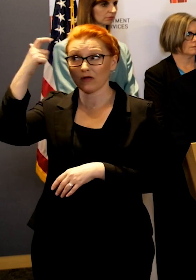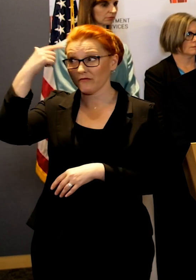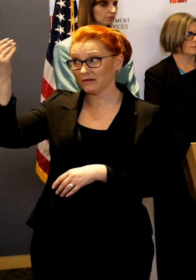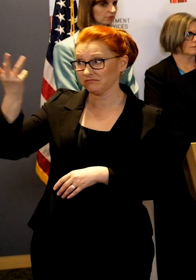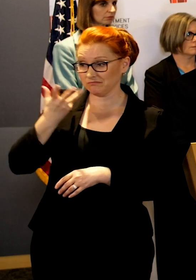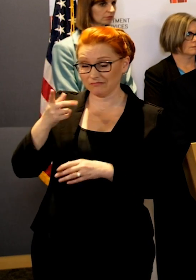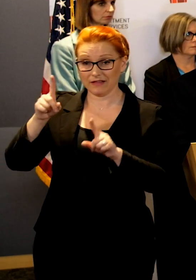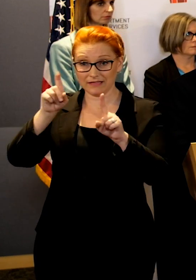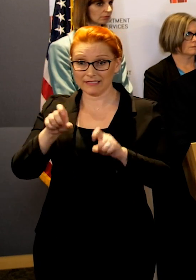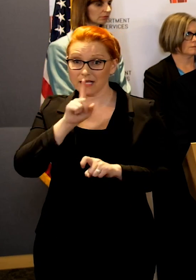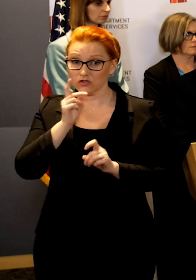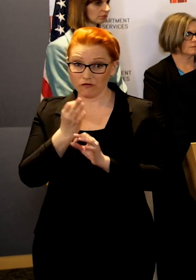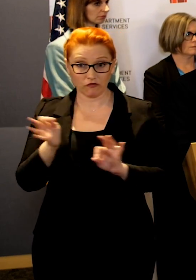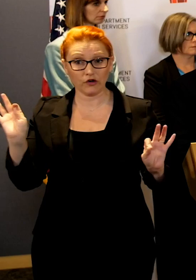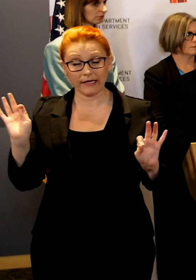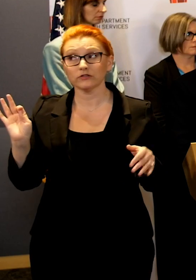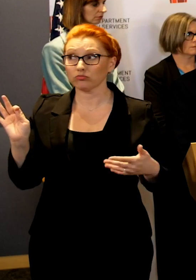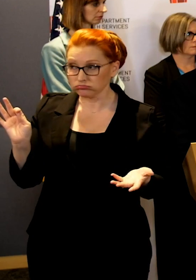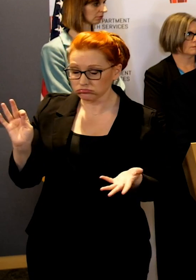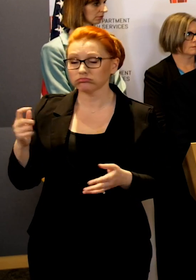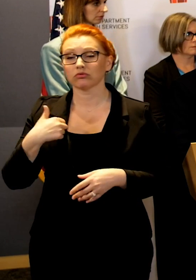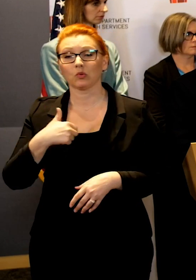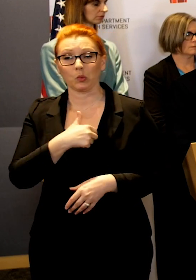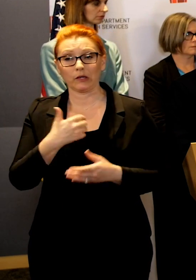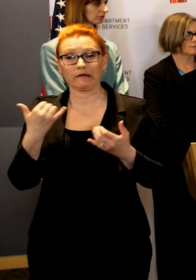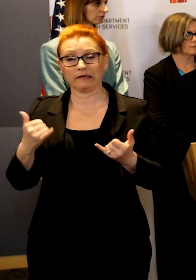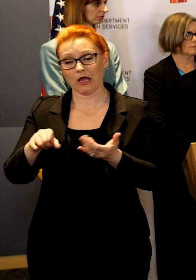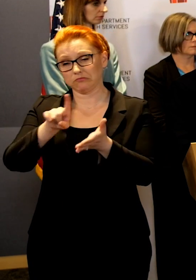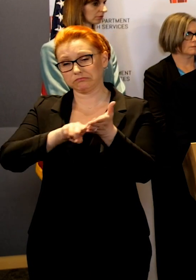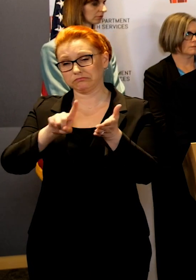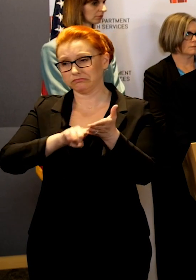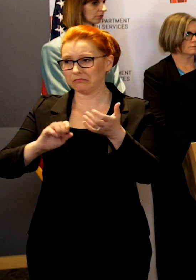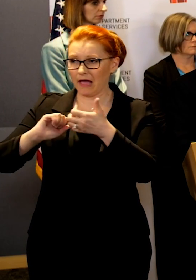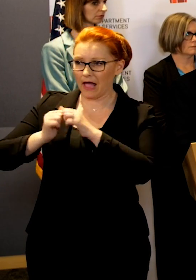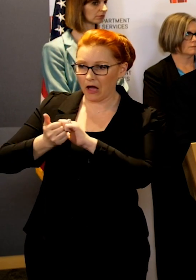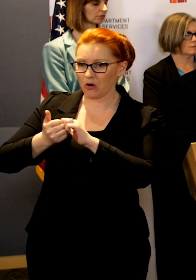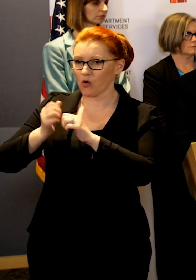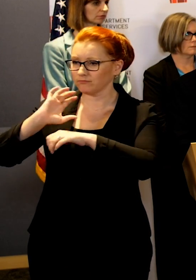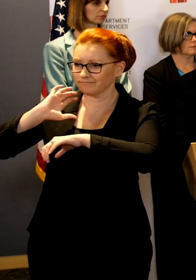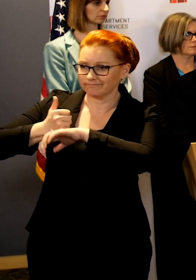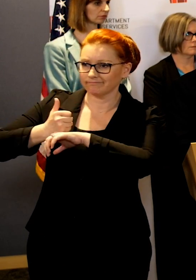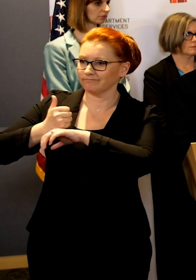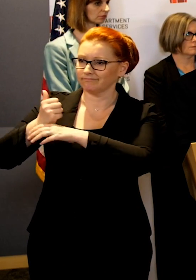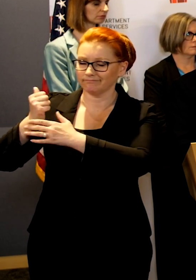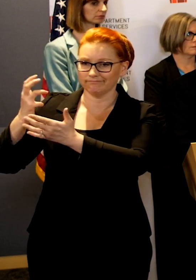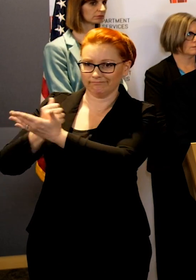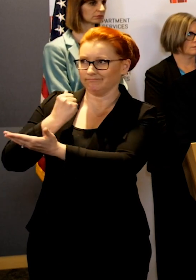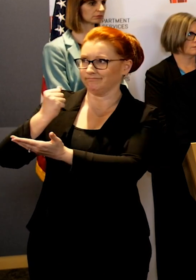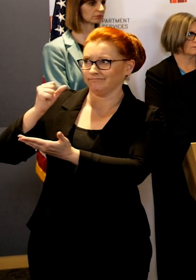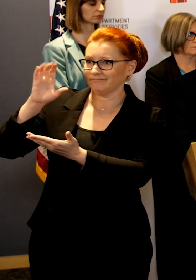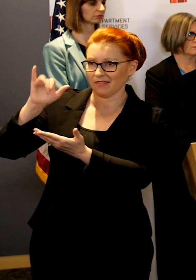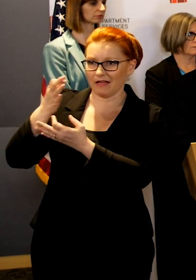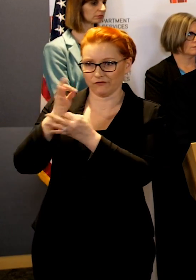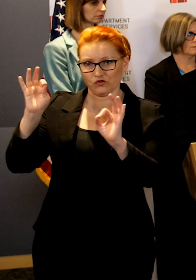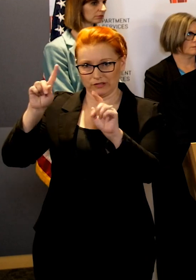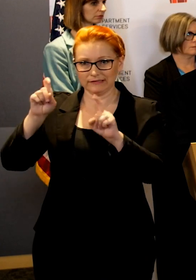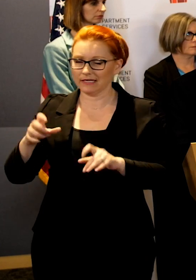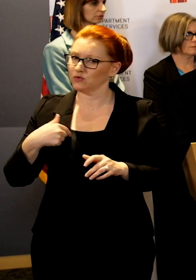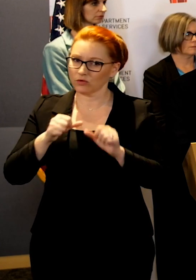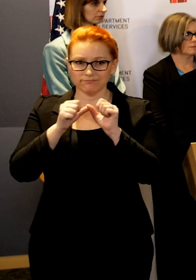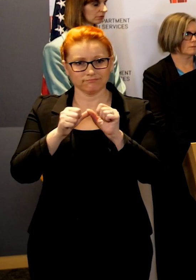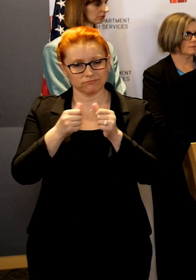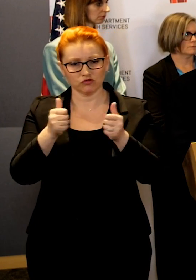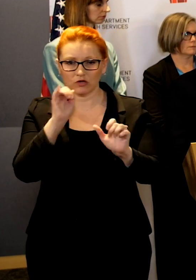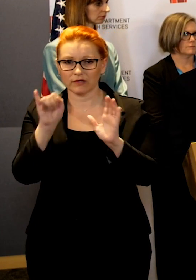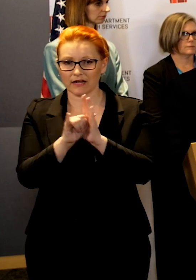that the tests are free, so we are looking into what mechanisms and how we do that. So we're continuously trying to